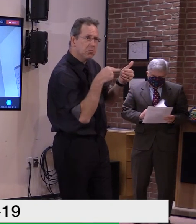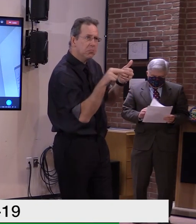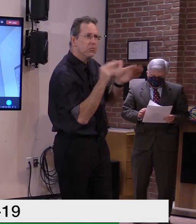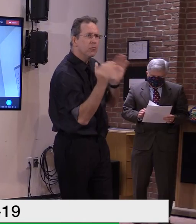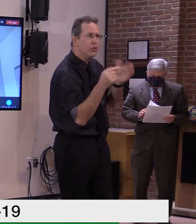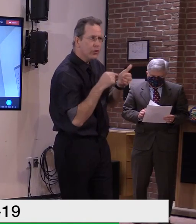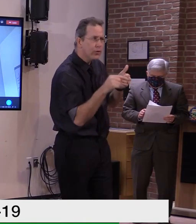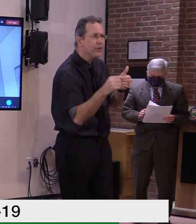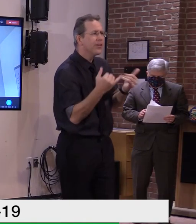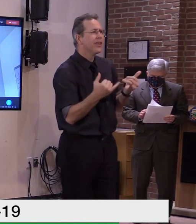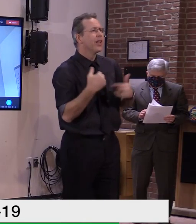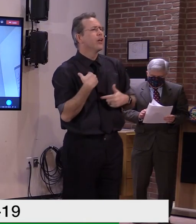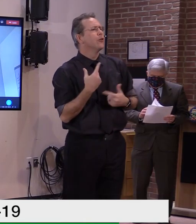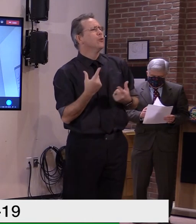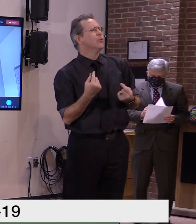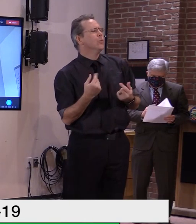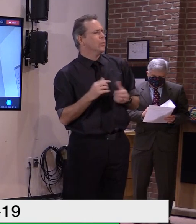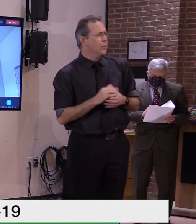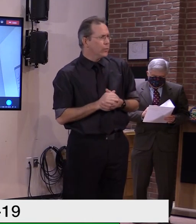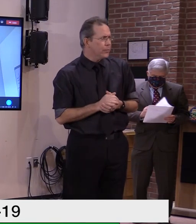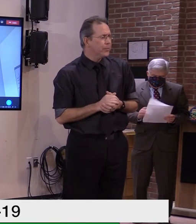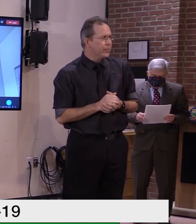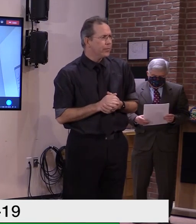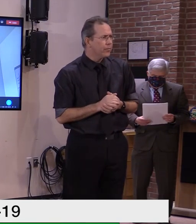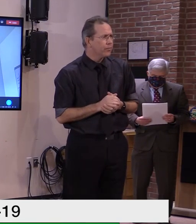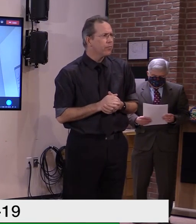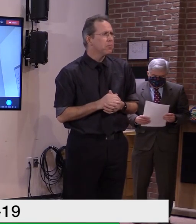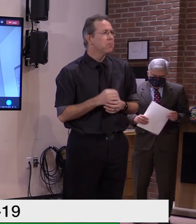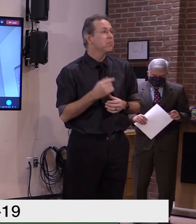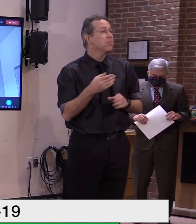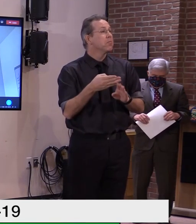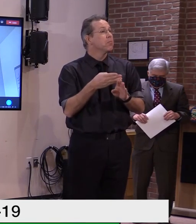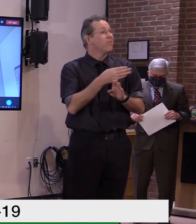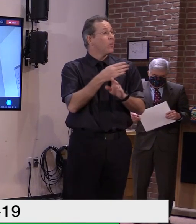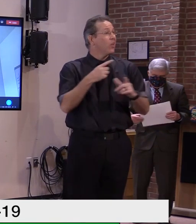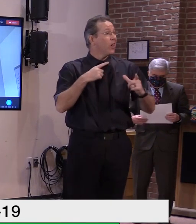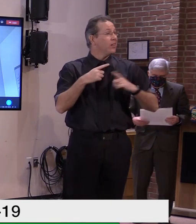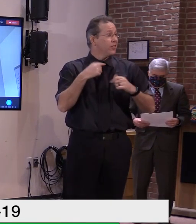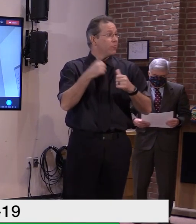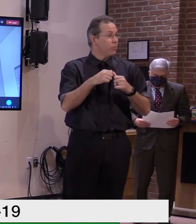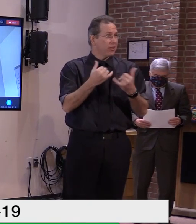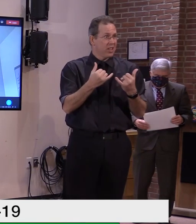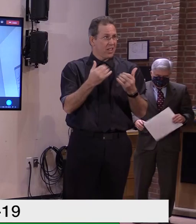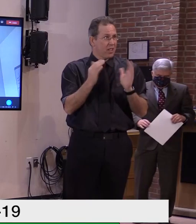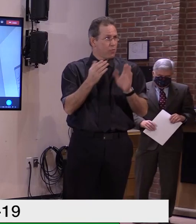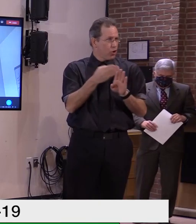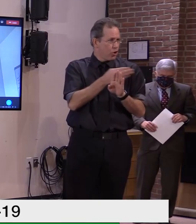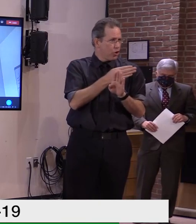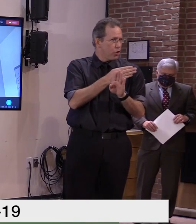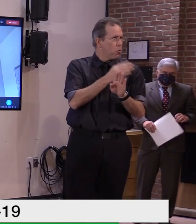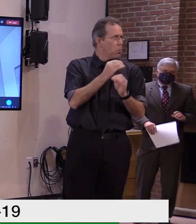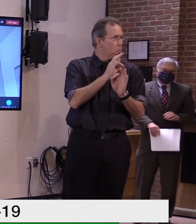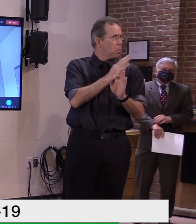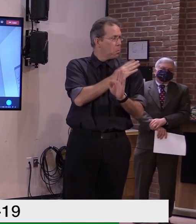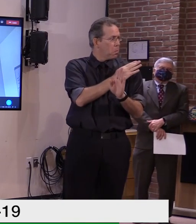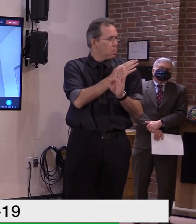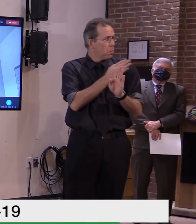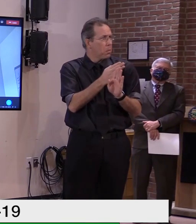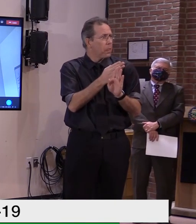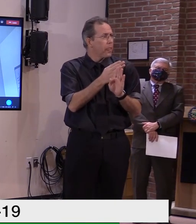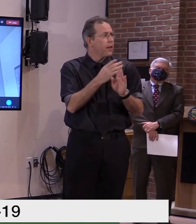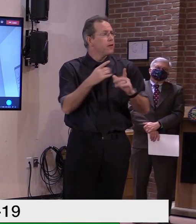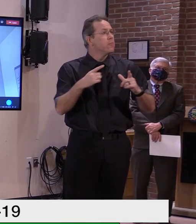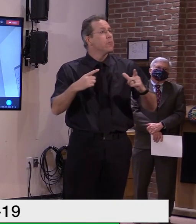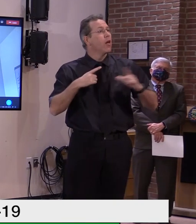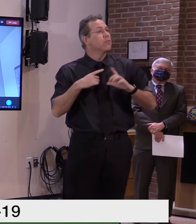conditions for in-person were positive before the holiday period, and it appears that they will remain so afterwards. This becomes